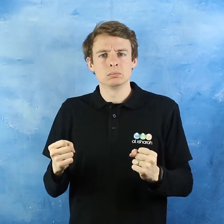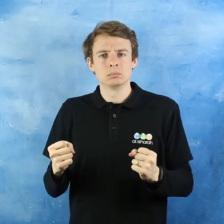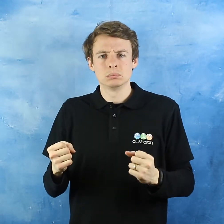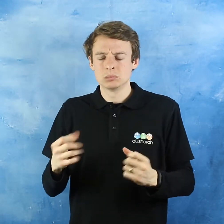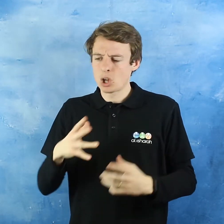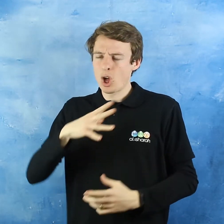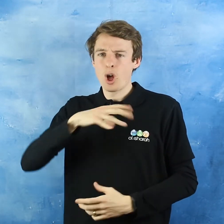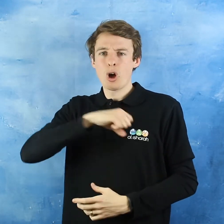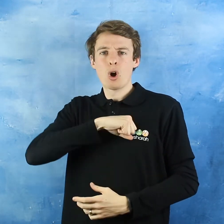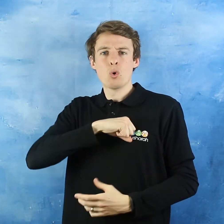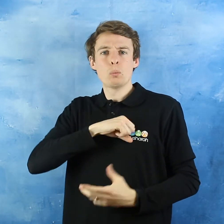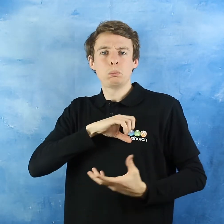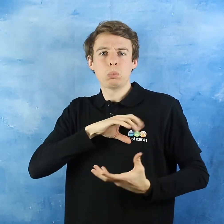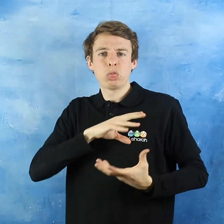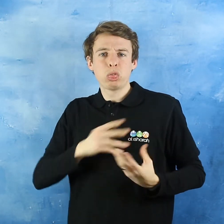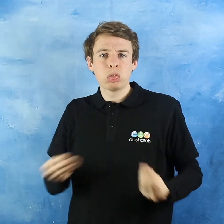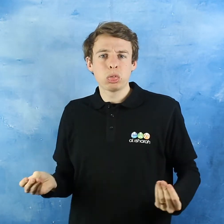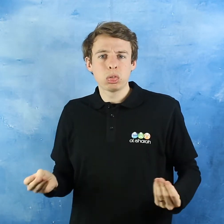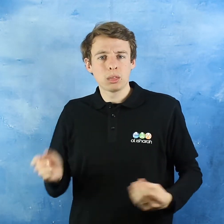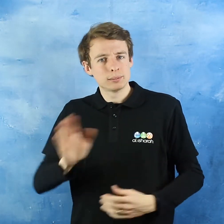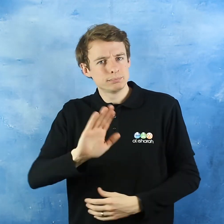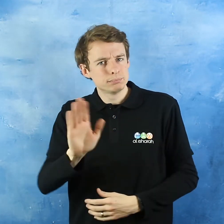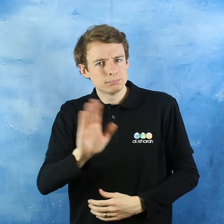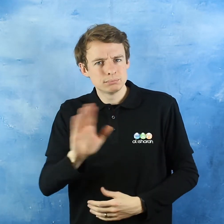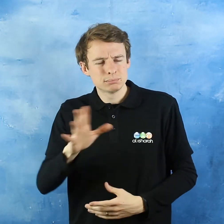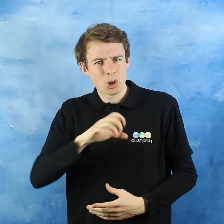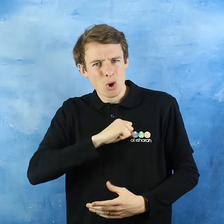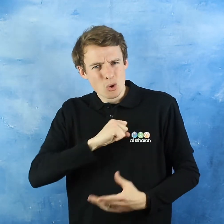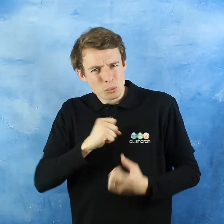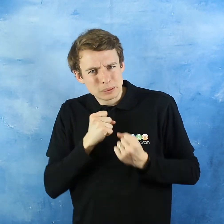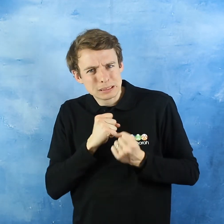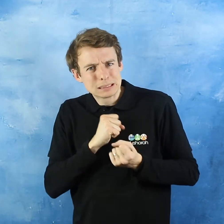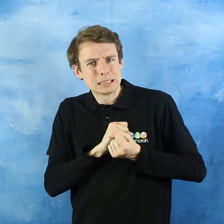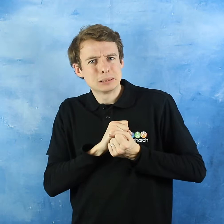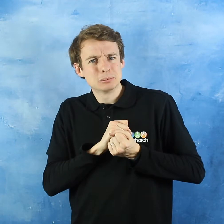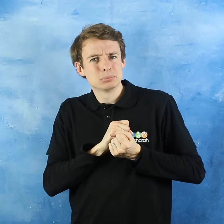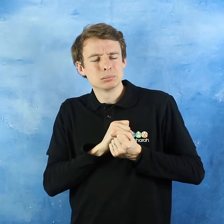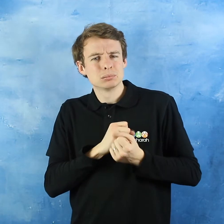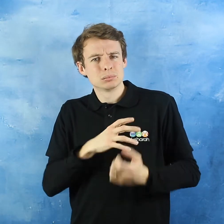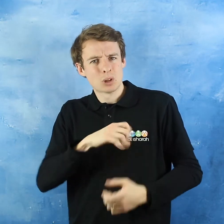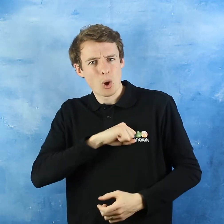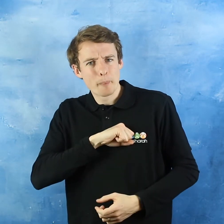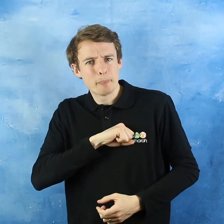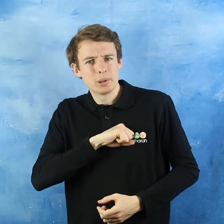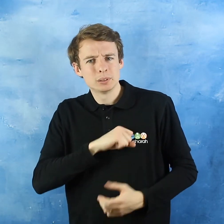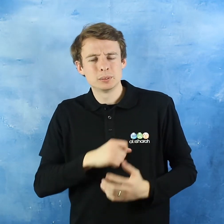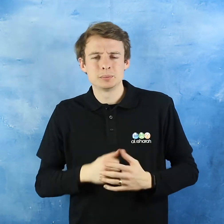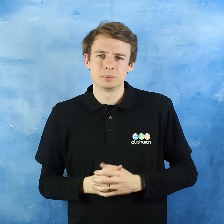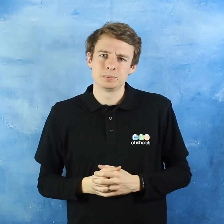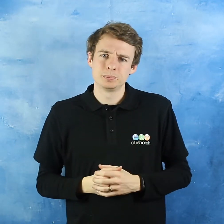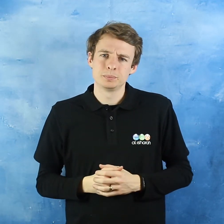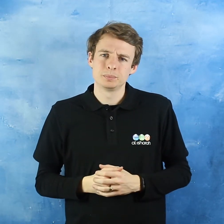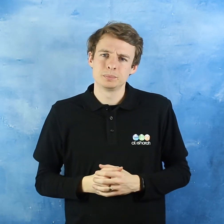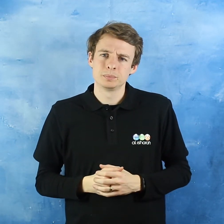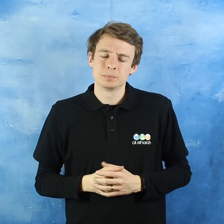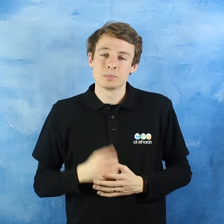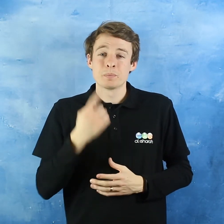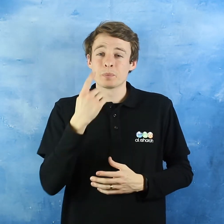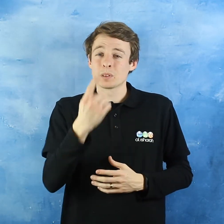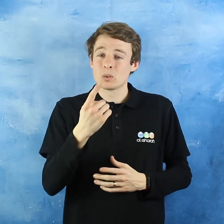Adham was having a journey by a boat or a ship. In the middle of the sea, some kind of storm started, and it,